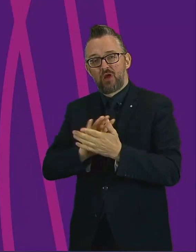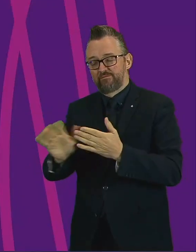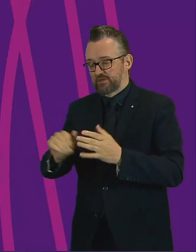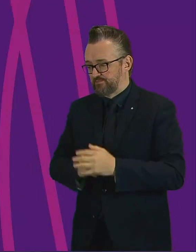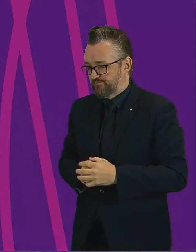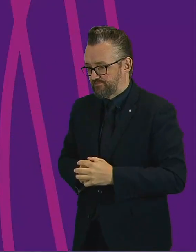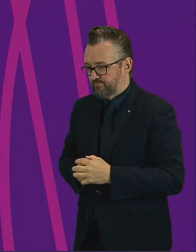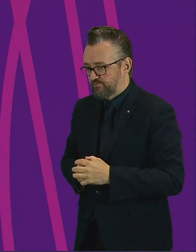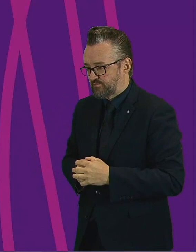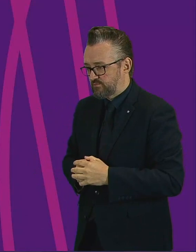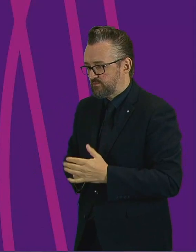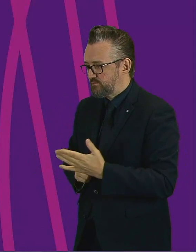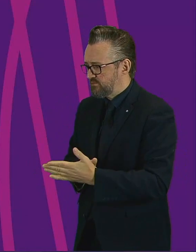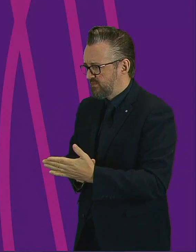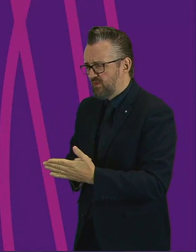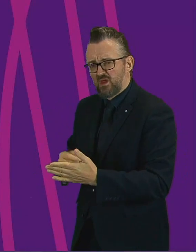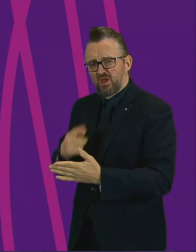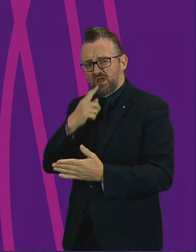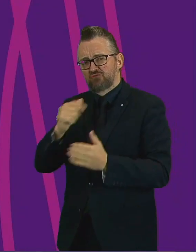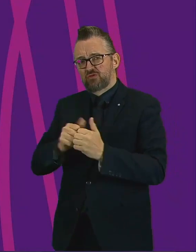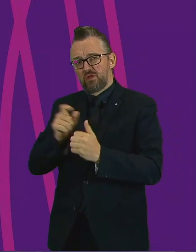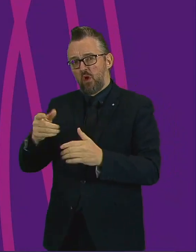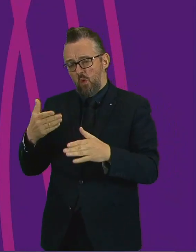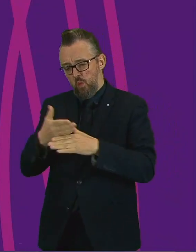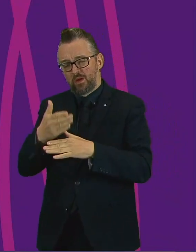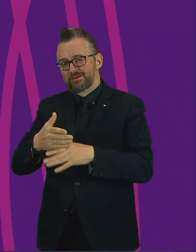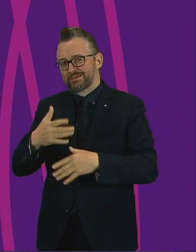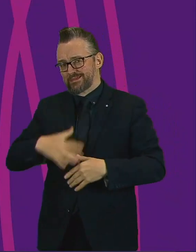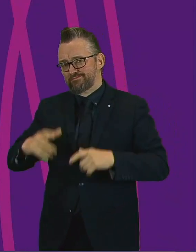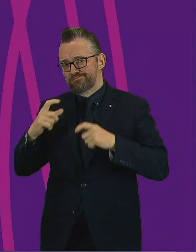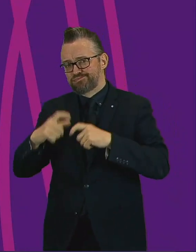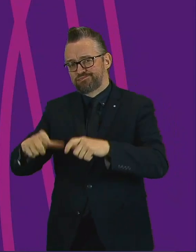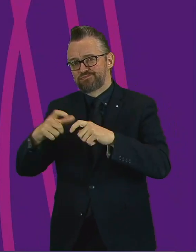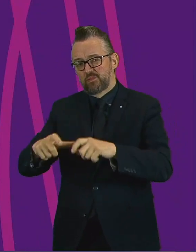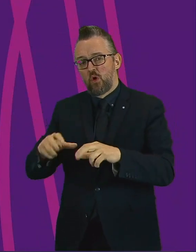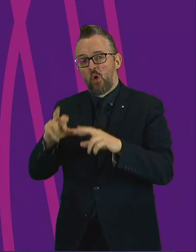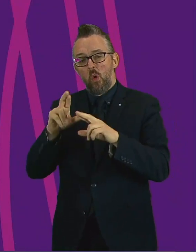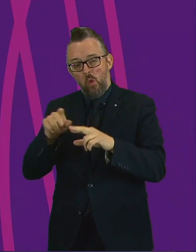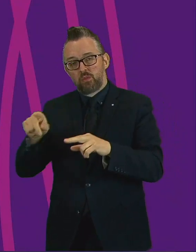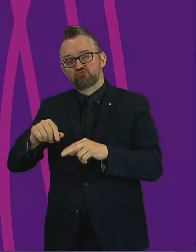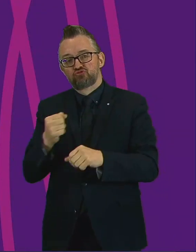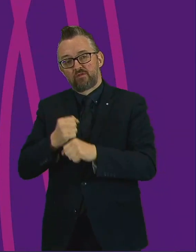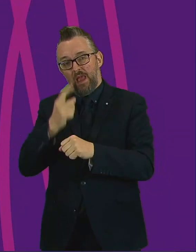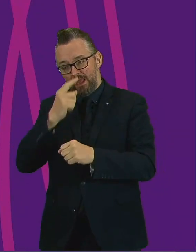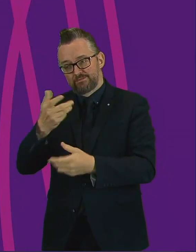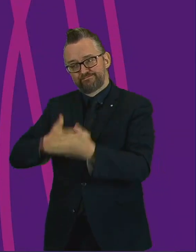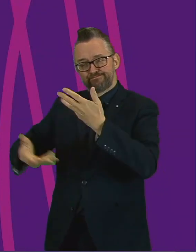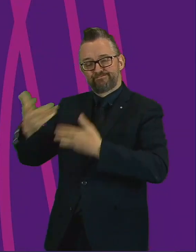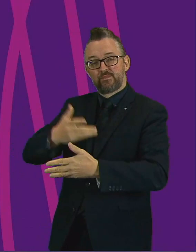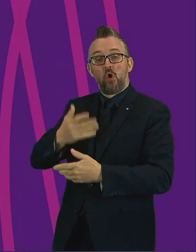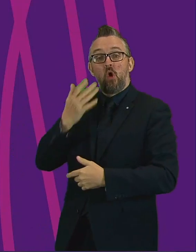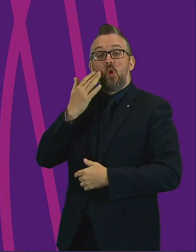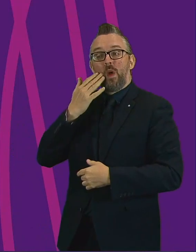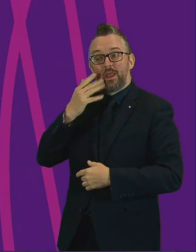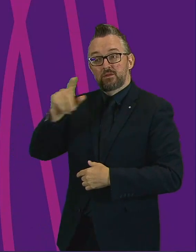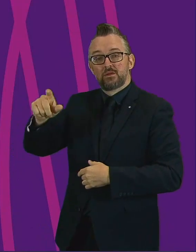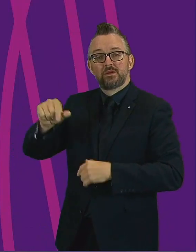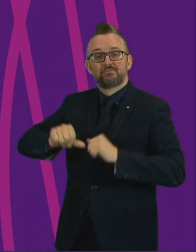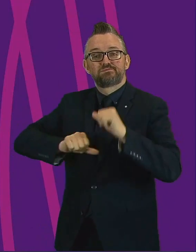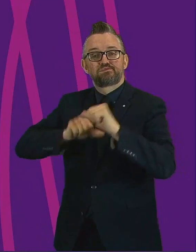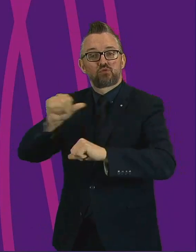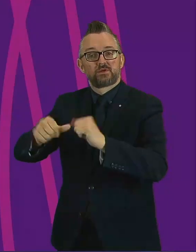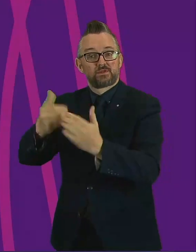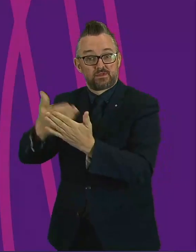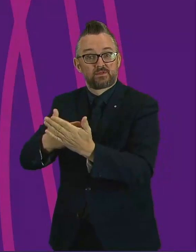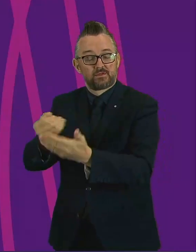all agree that that further work needs to happen, and I hope the Scottish Government will be able to give us a time frame for when we can expect to see progress on that.